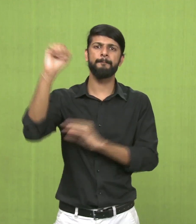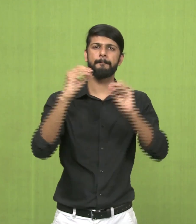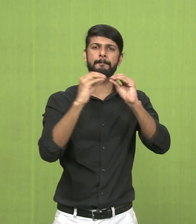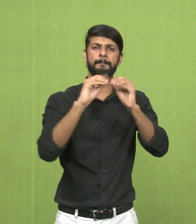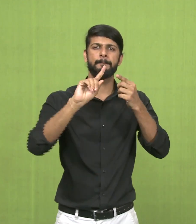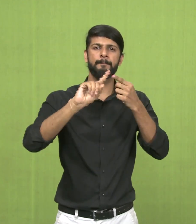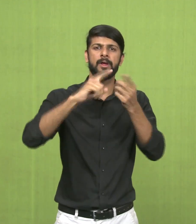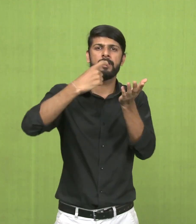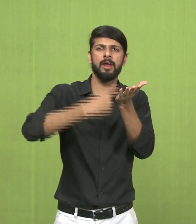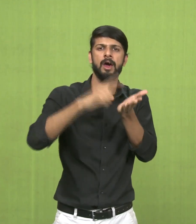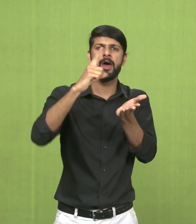at Berlin.